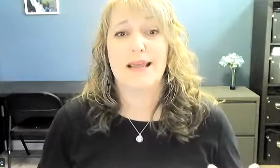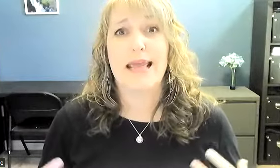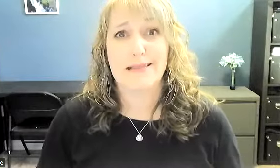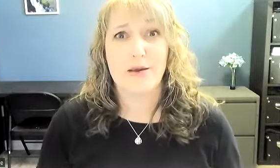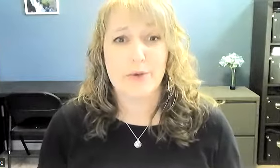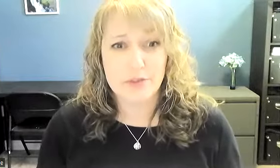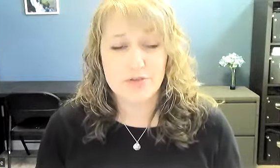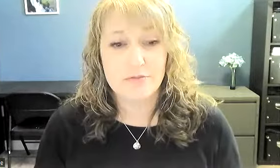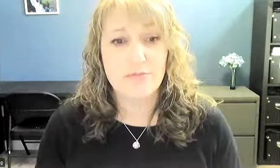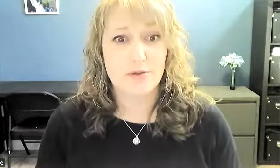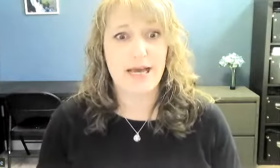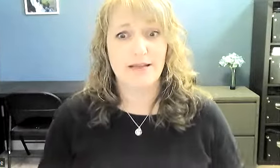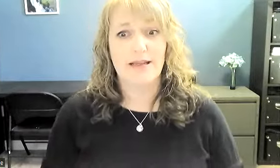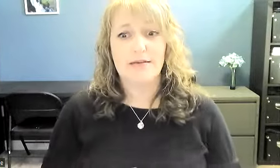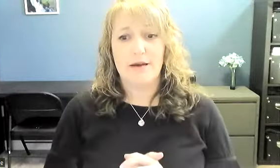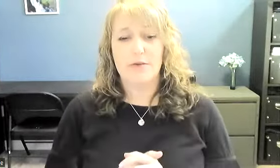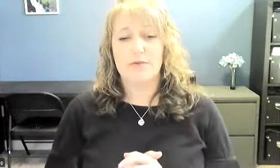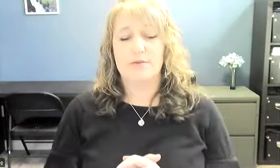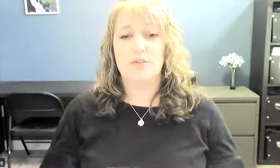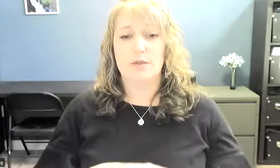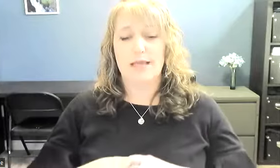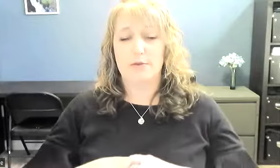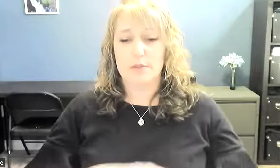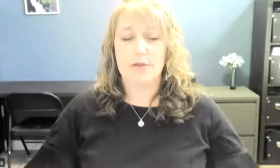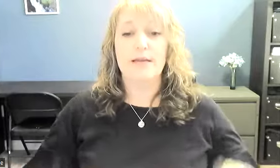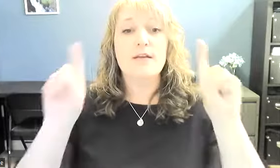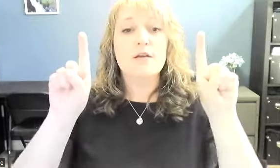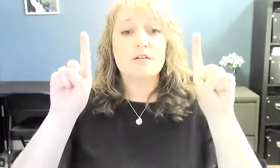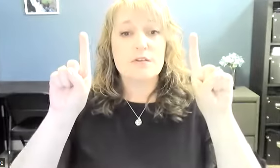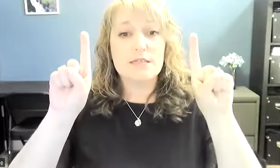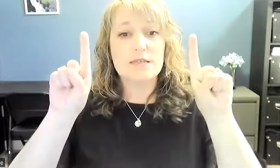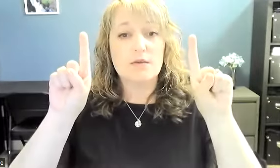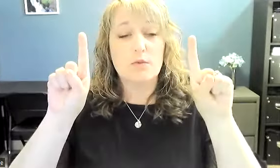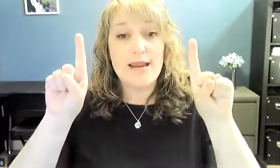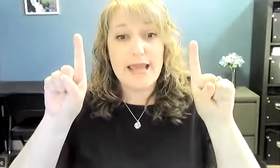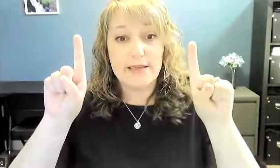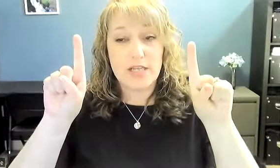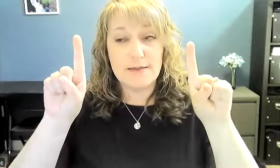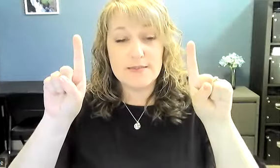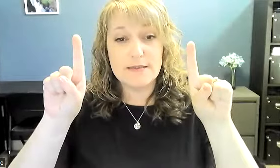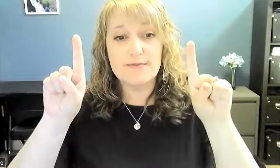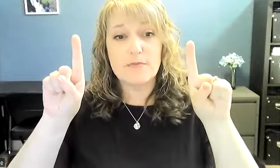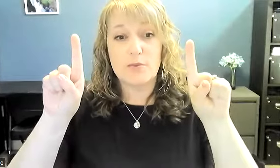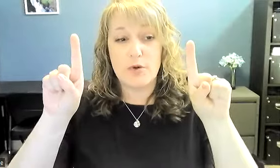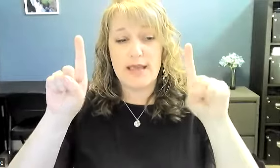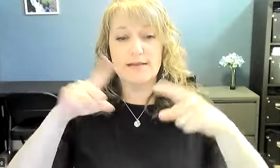a language modality, how you do a language. Okay, so this is 1 hand shapes on both hands.